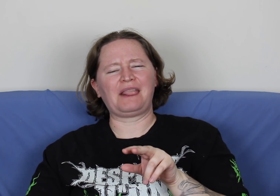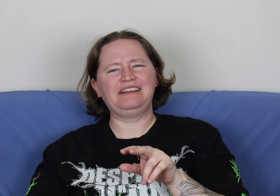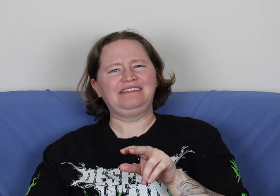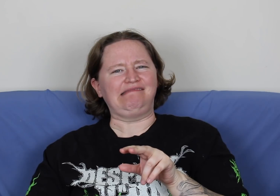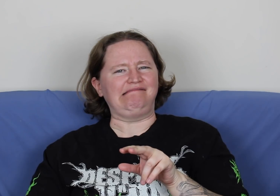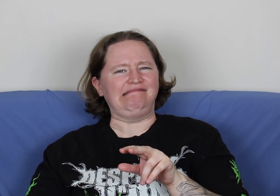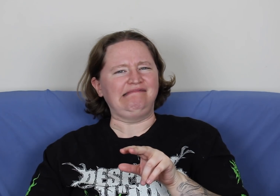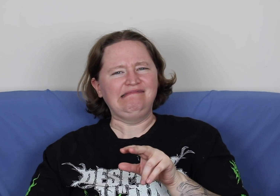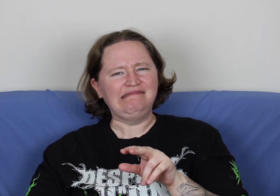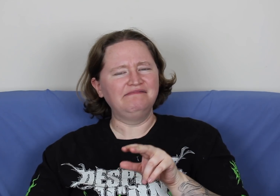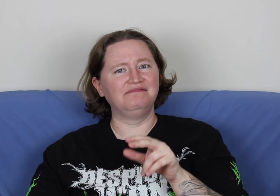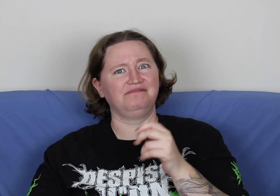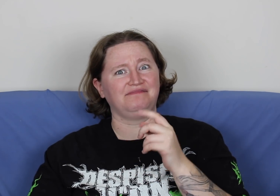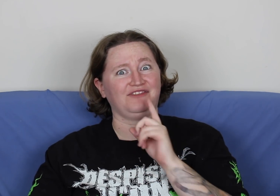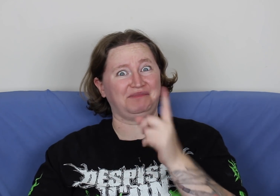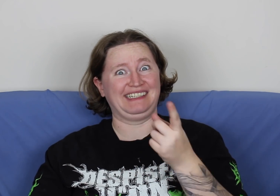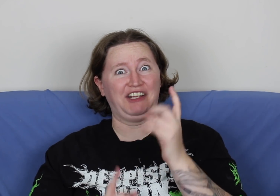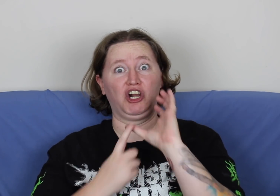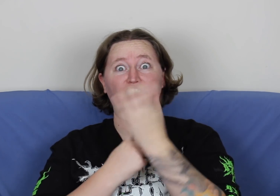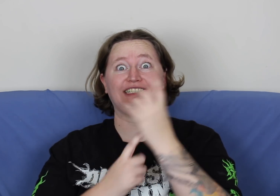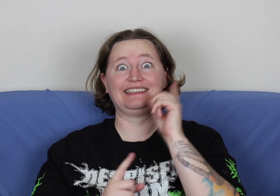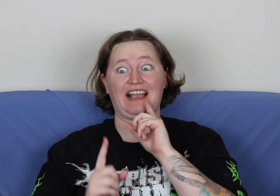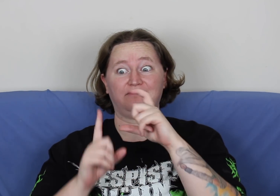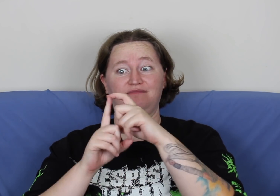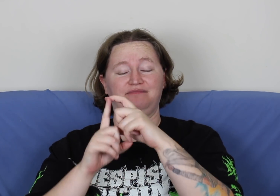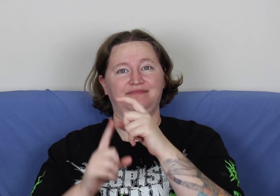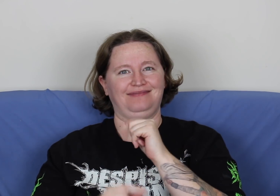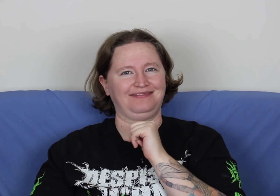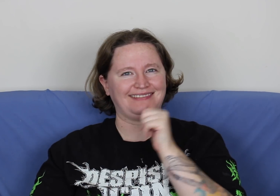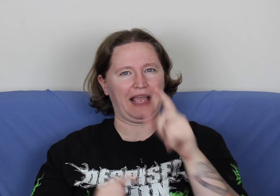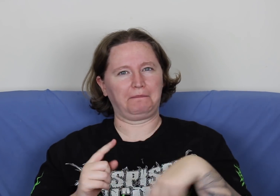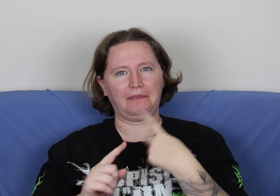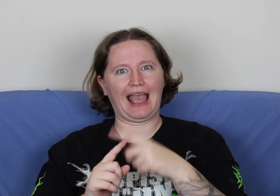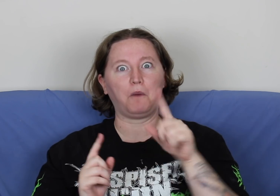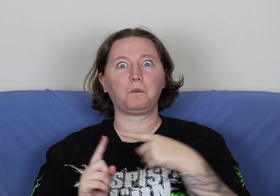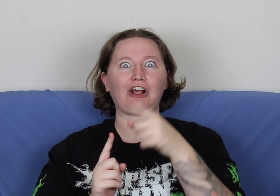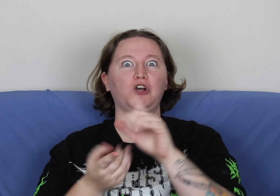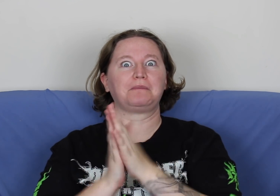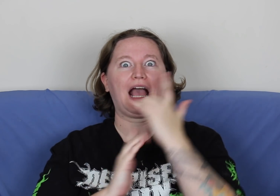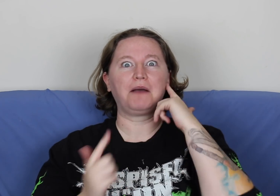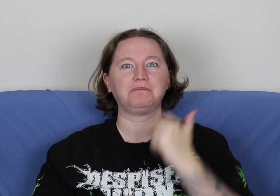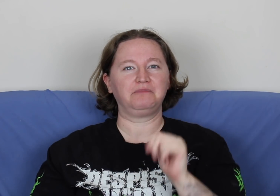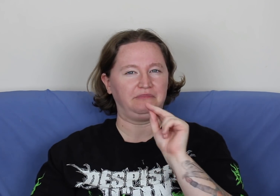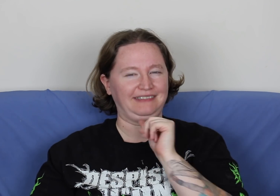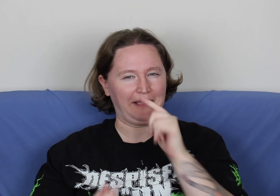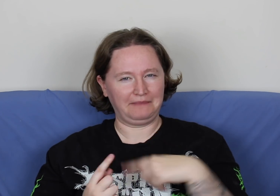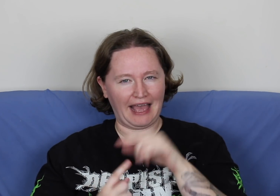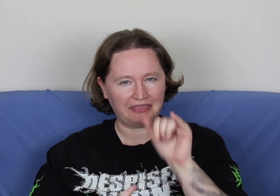like, no, that's not true. Culturally deaf with a capital D has nothing to do of when you became deaf.